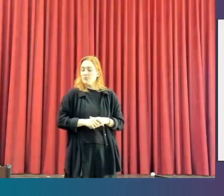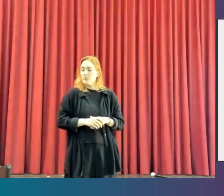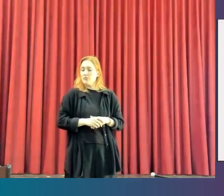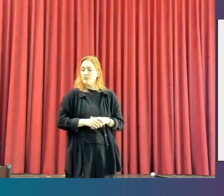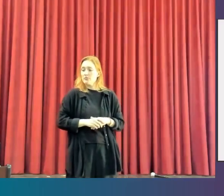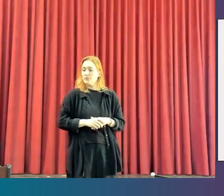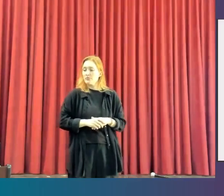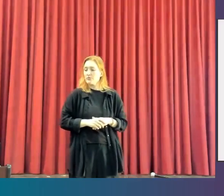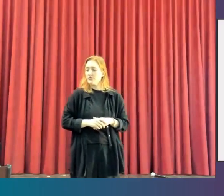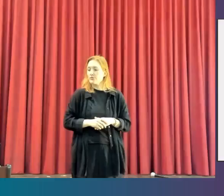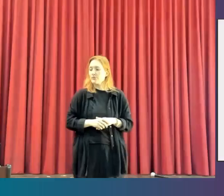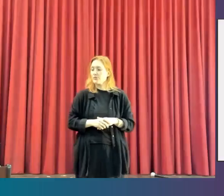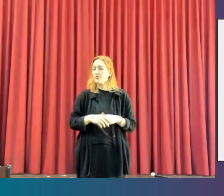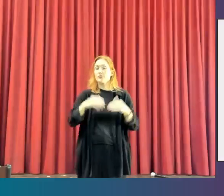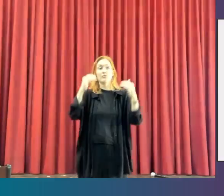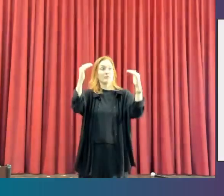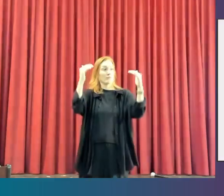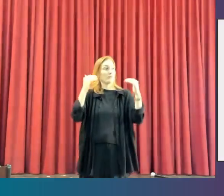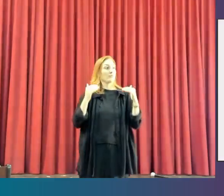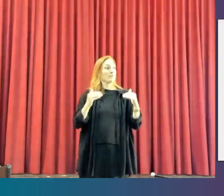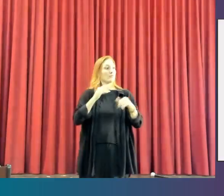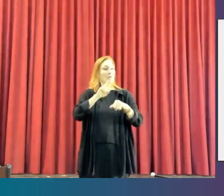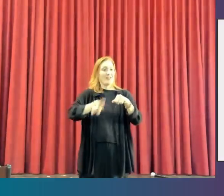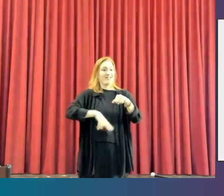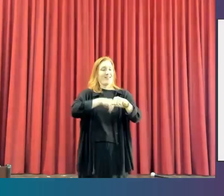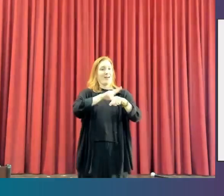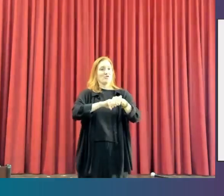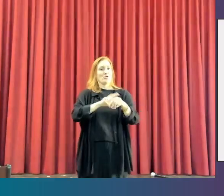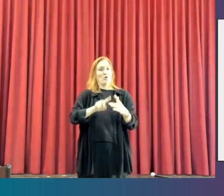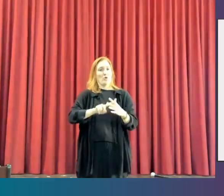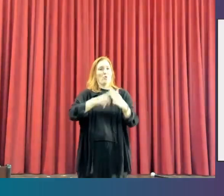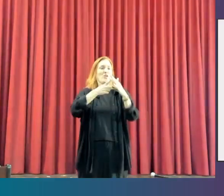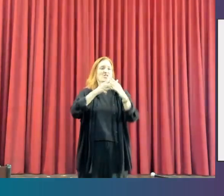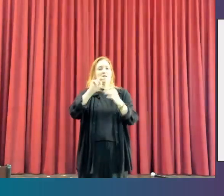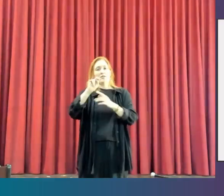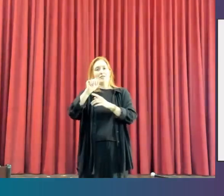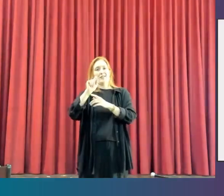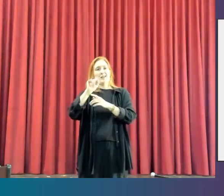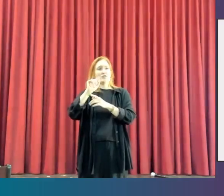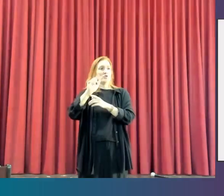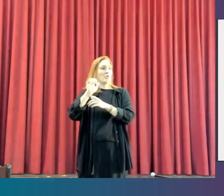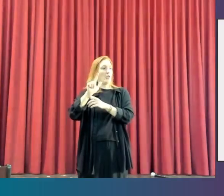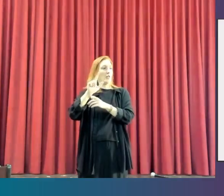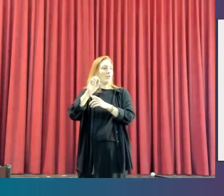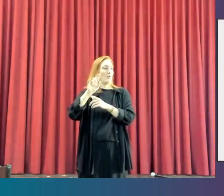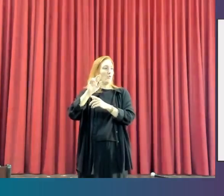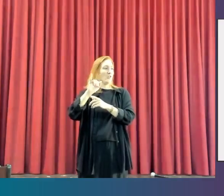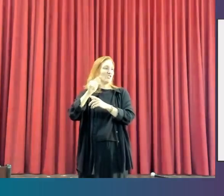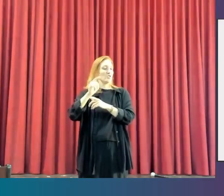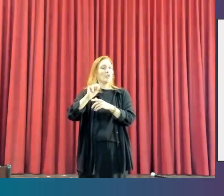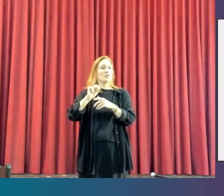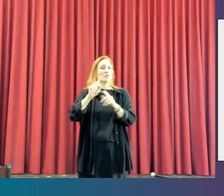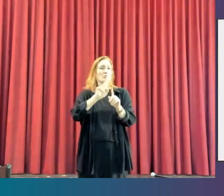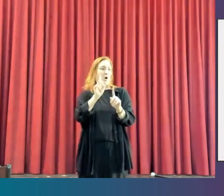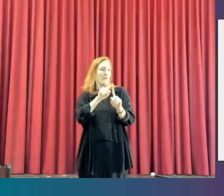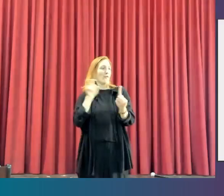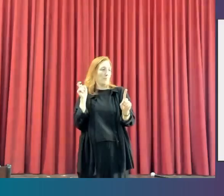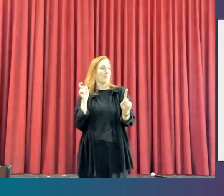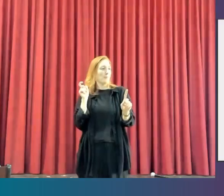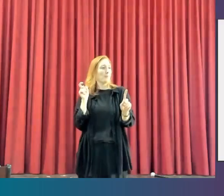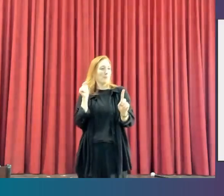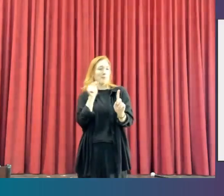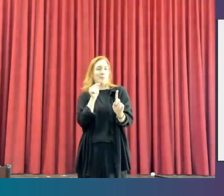All right, so moving on now, national origin. So what does national origin mean as a protected characteristic?